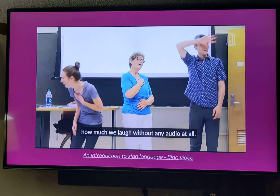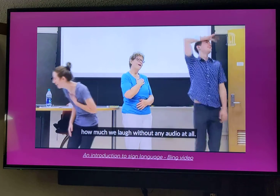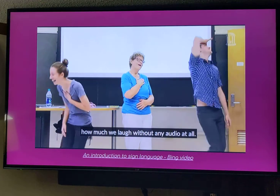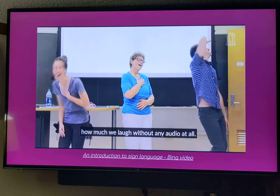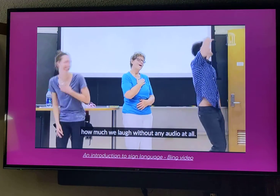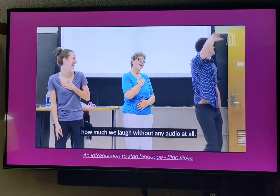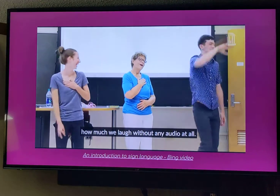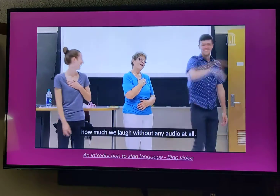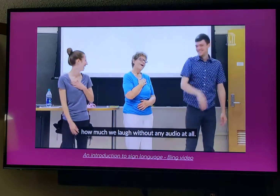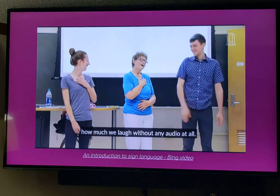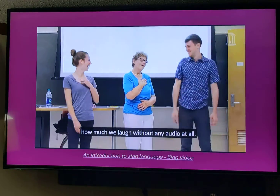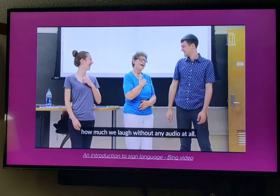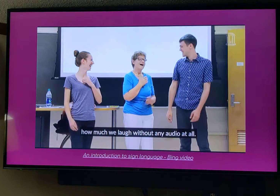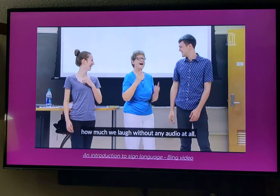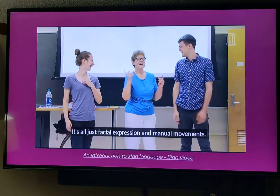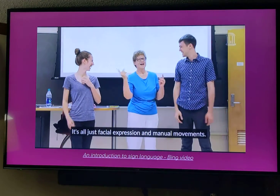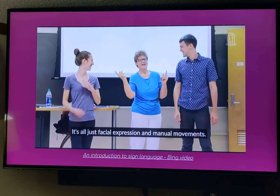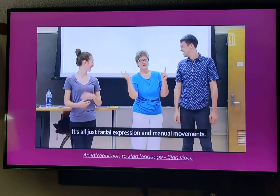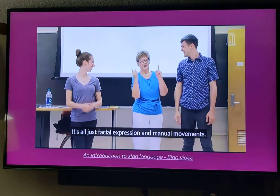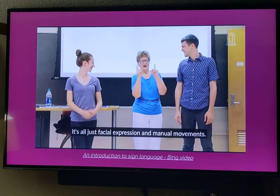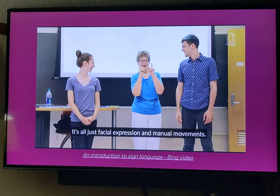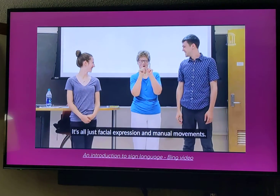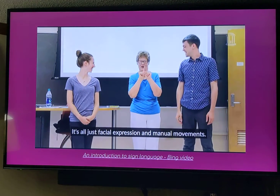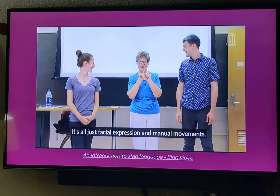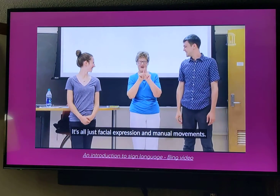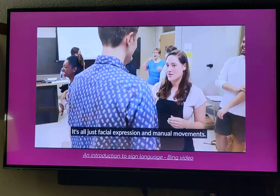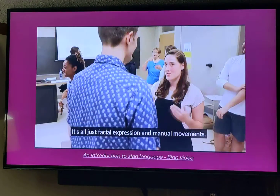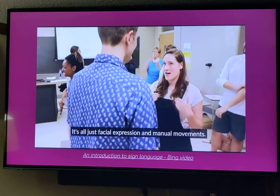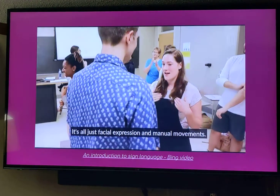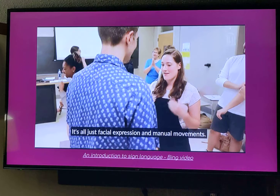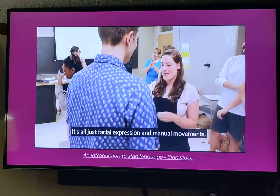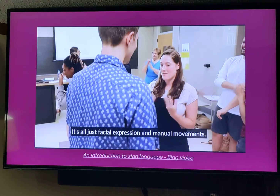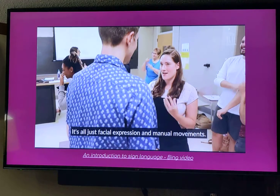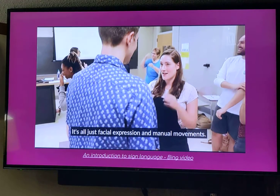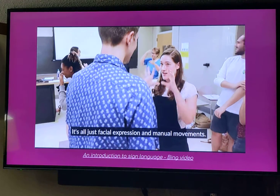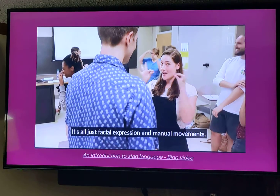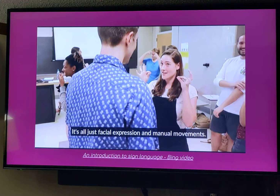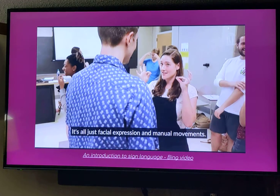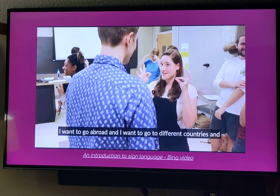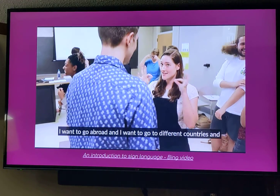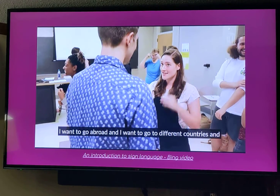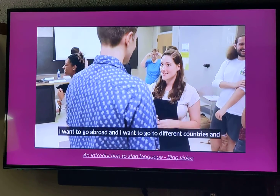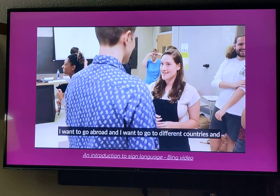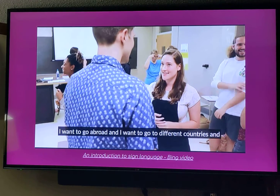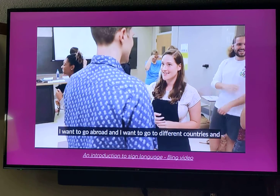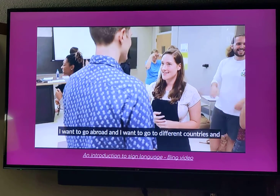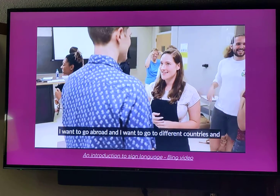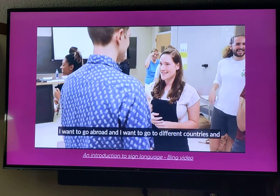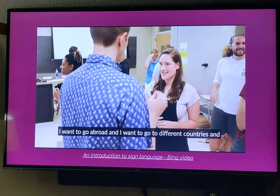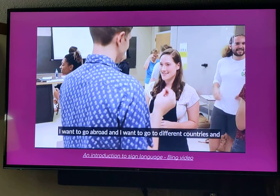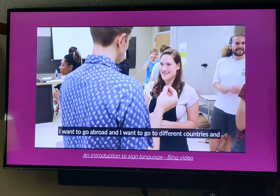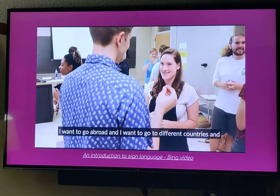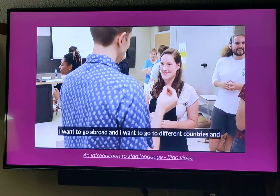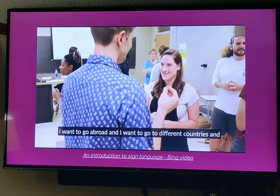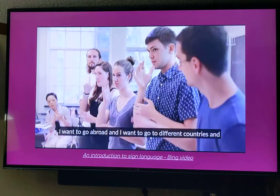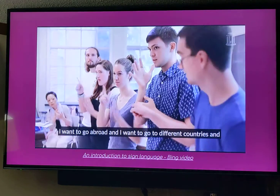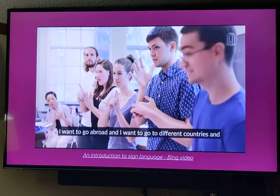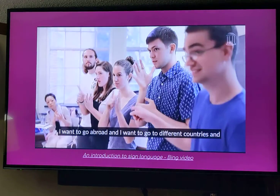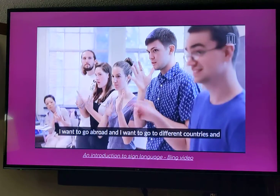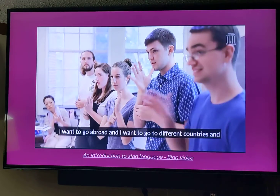without any audio at all. It's all just facial expression and manual movements. I want to go abroad. I want to go to different countries and communicate